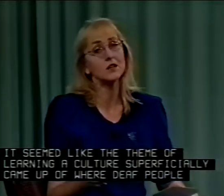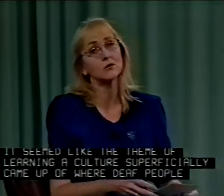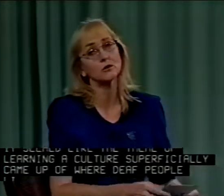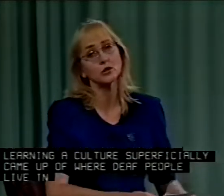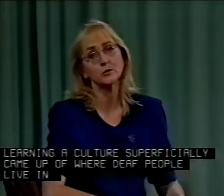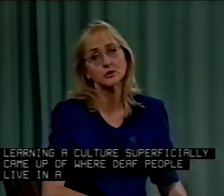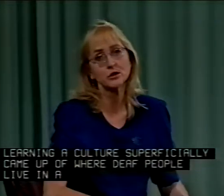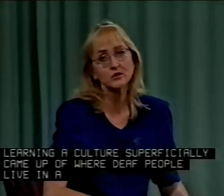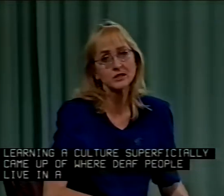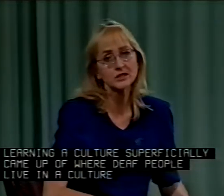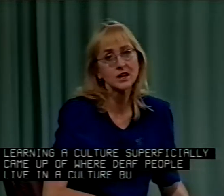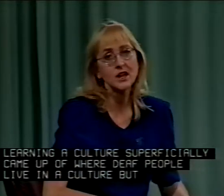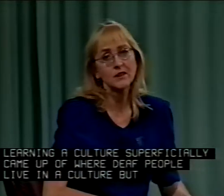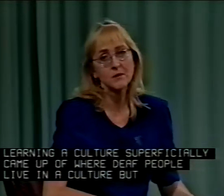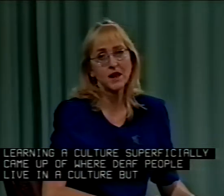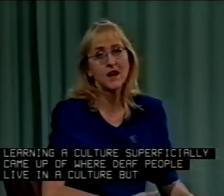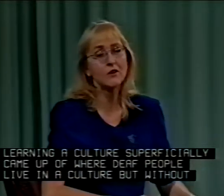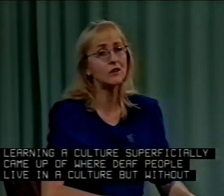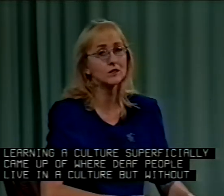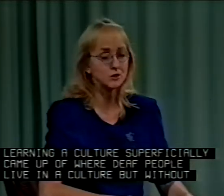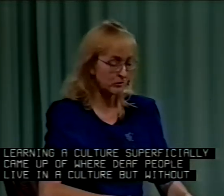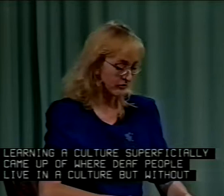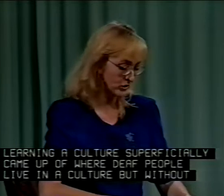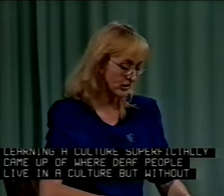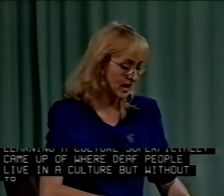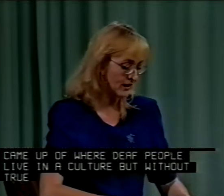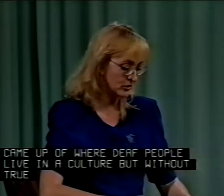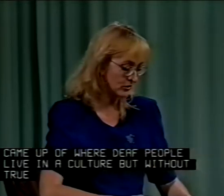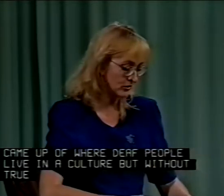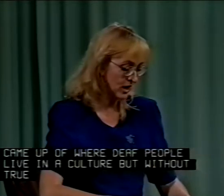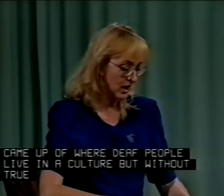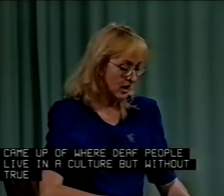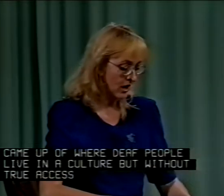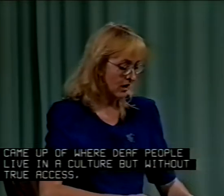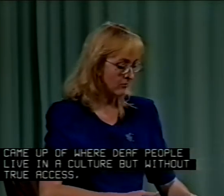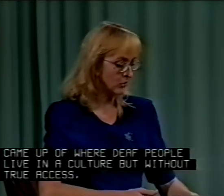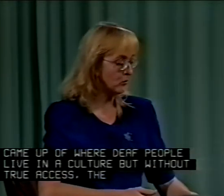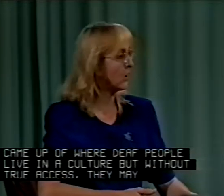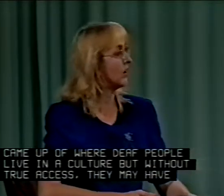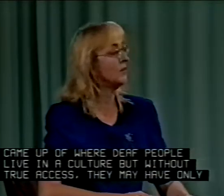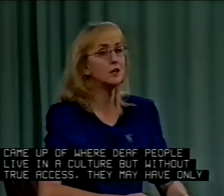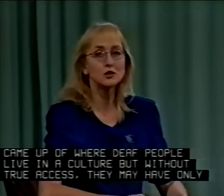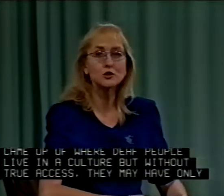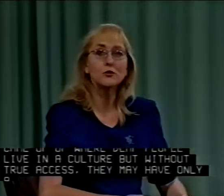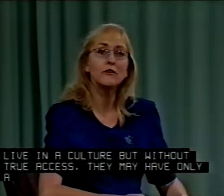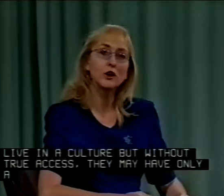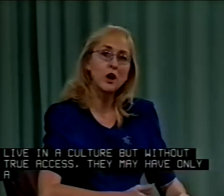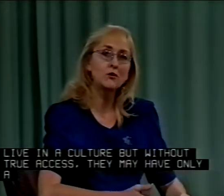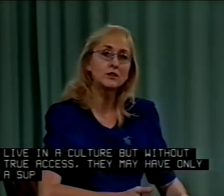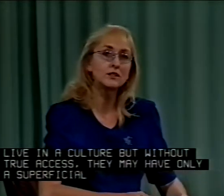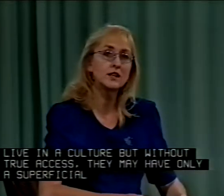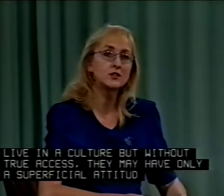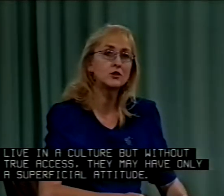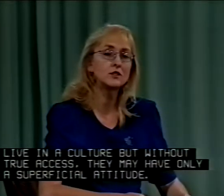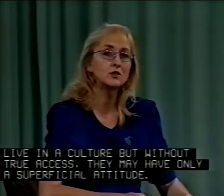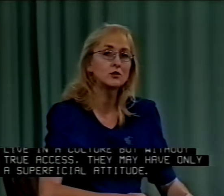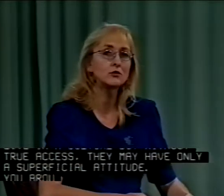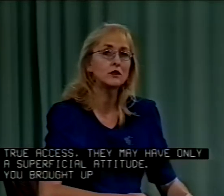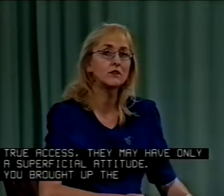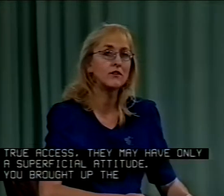through interpreter services, they may have only a superficial attitude. You brought up the issue of CODAs, that is, using children of deaf